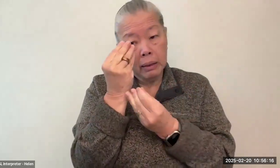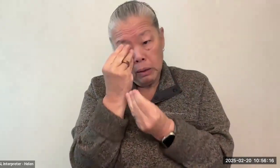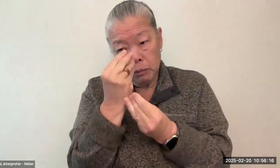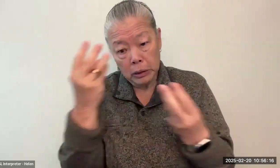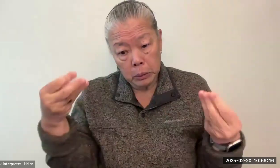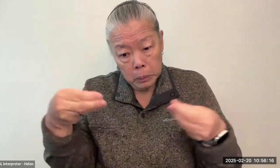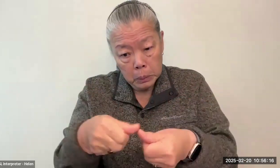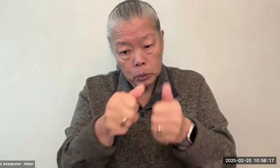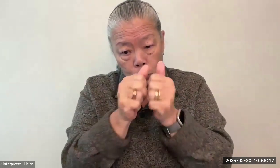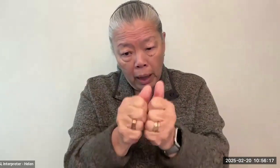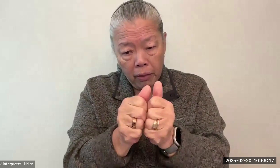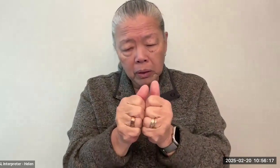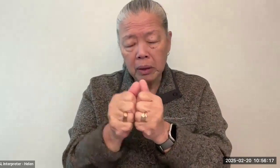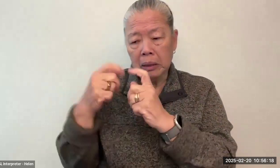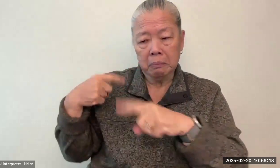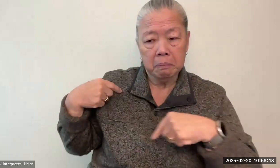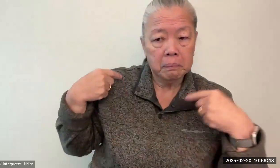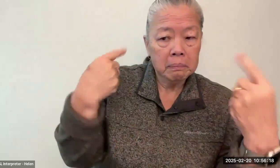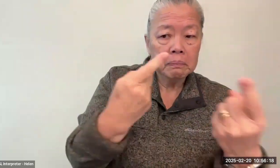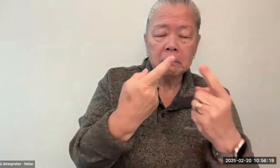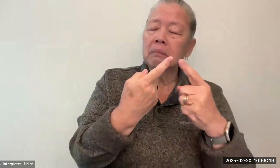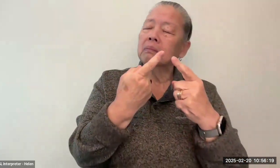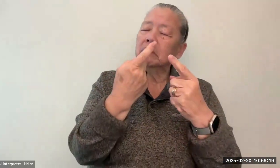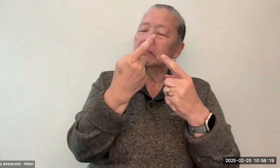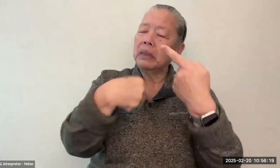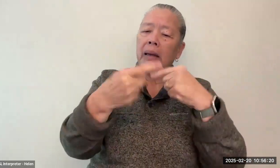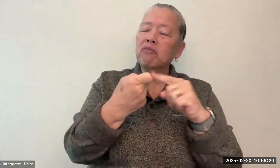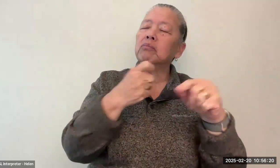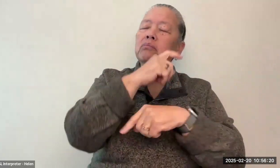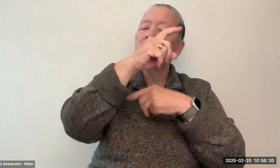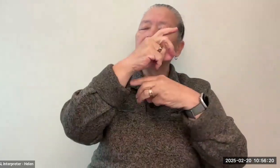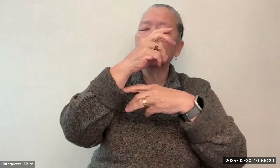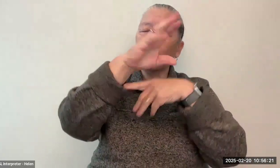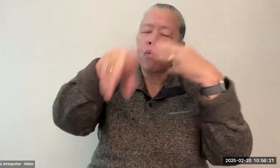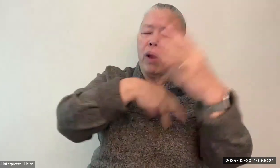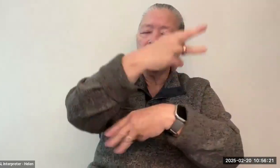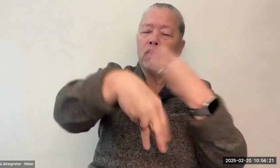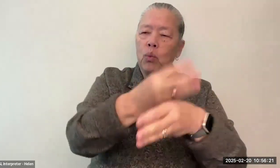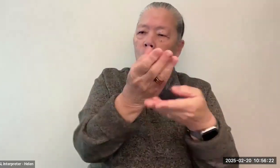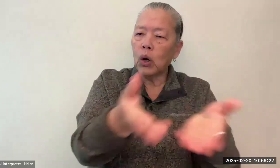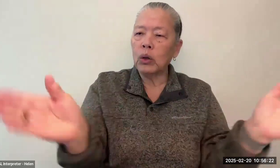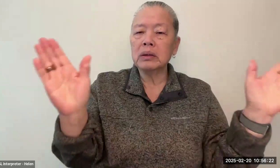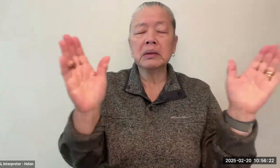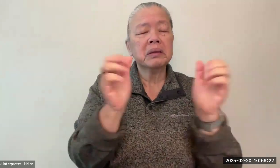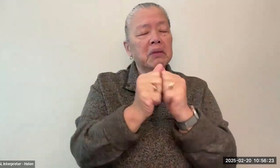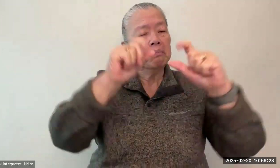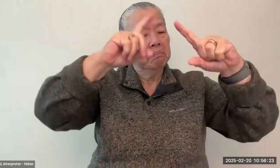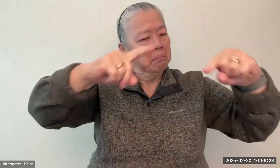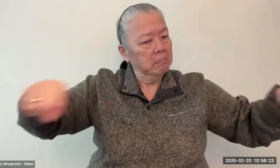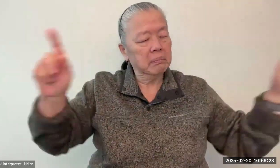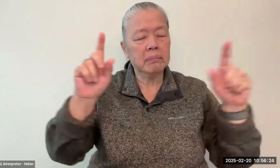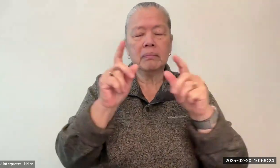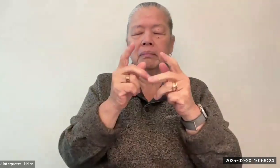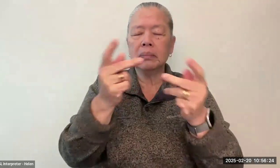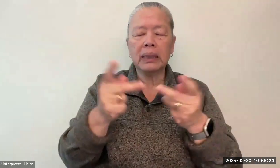point have been worldwide, diverse, and affirmed by the overwhelming